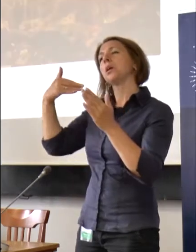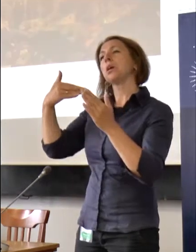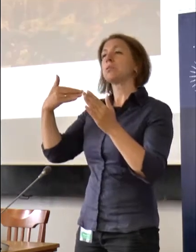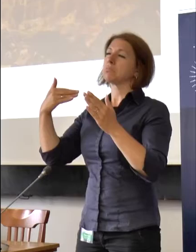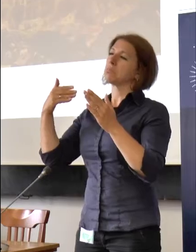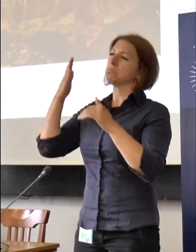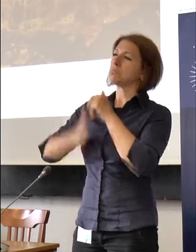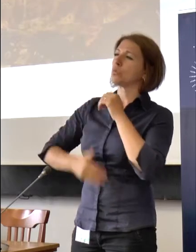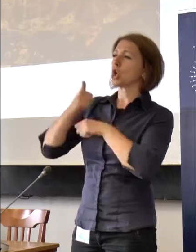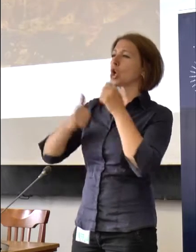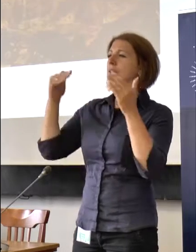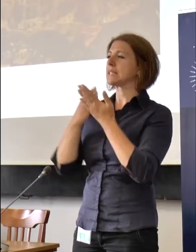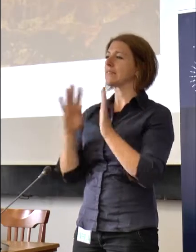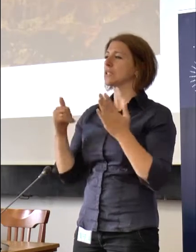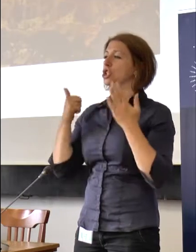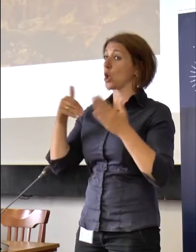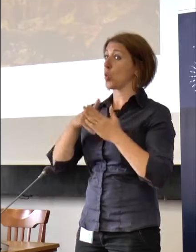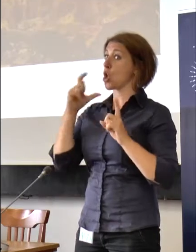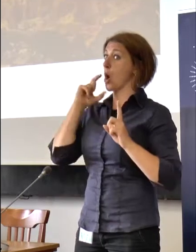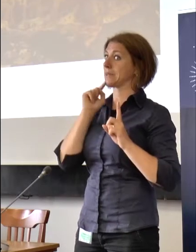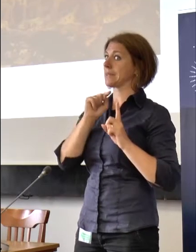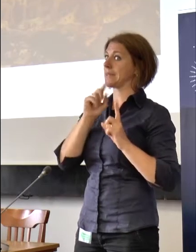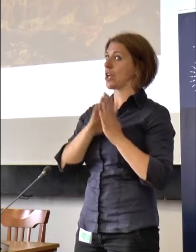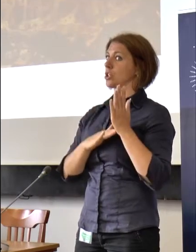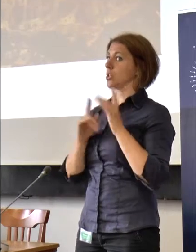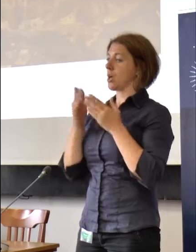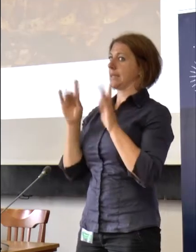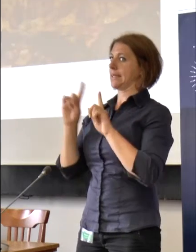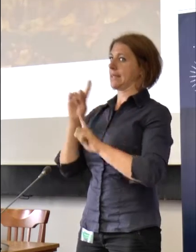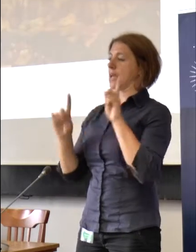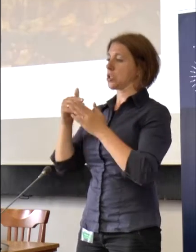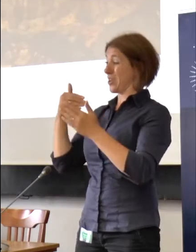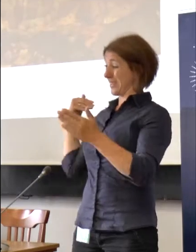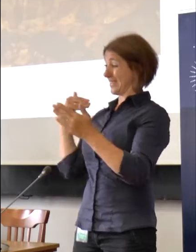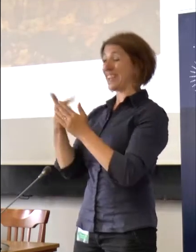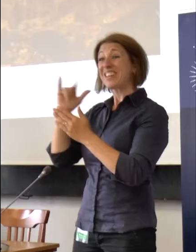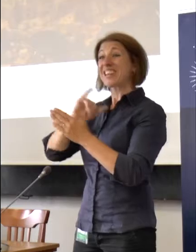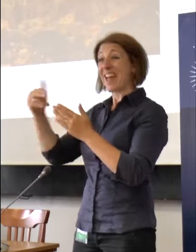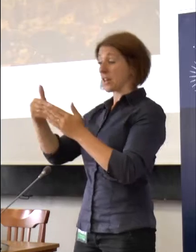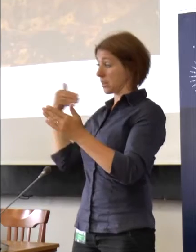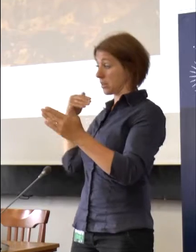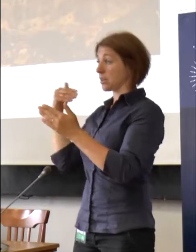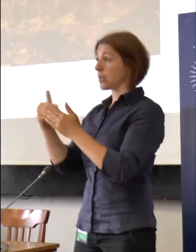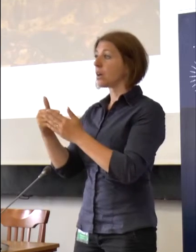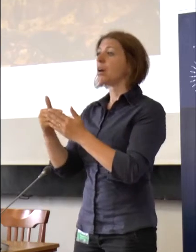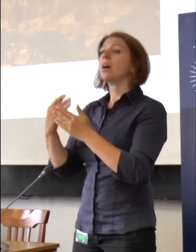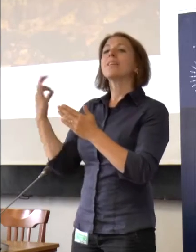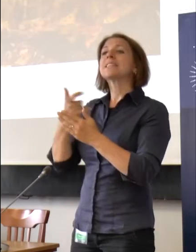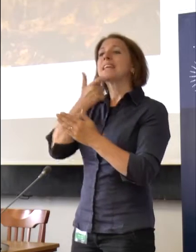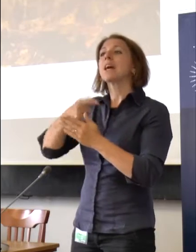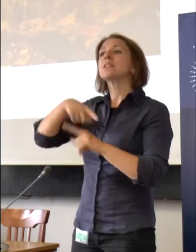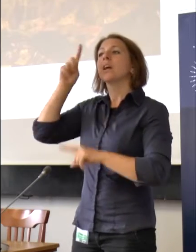aspects. Only between 200 years of linguistic thought of diversity. So, and the third